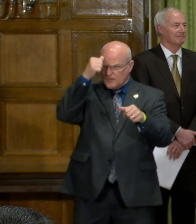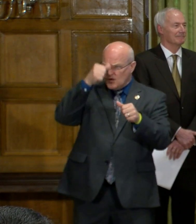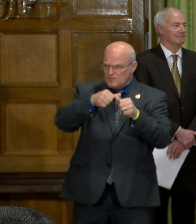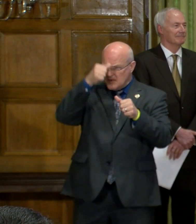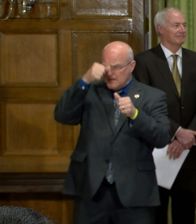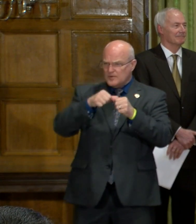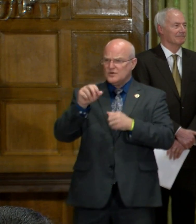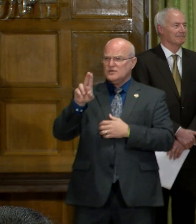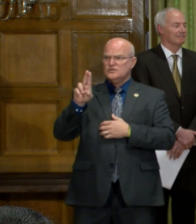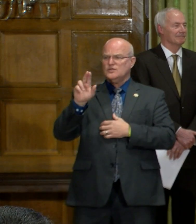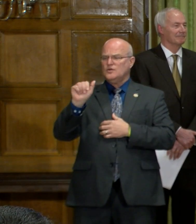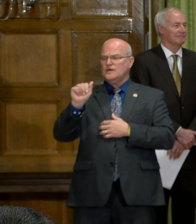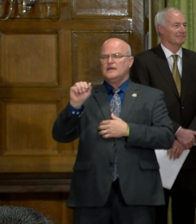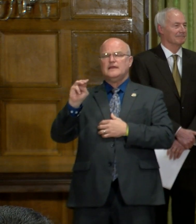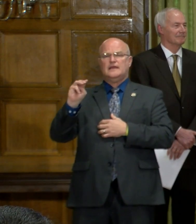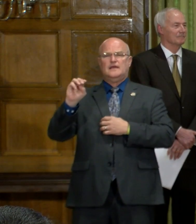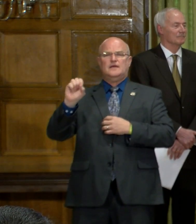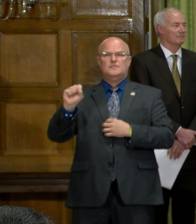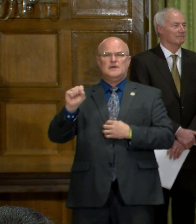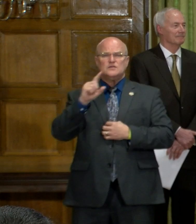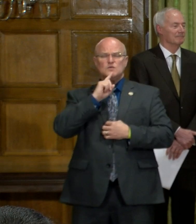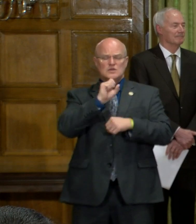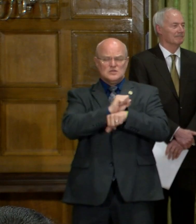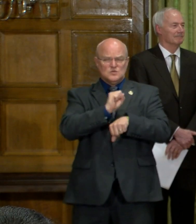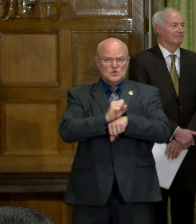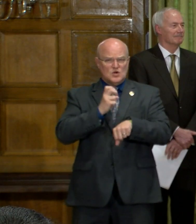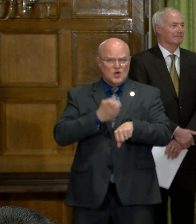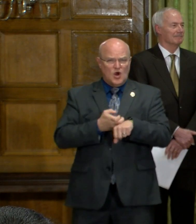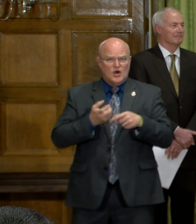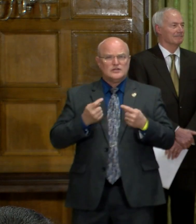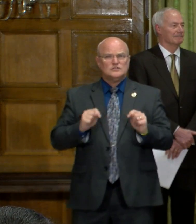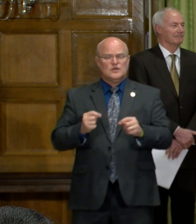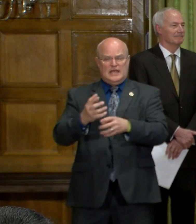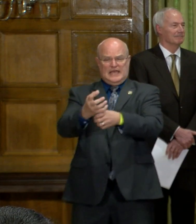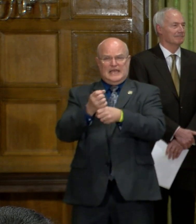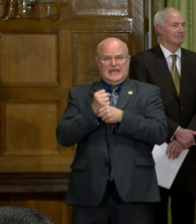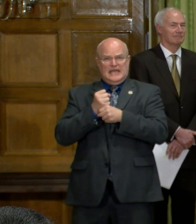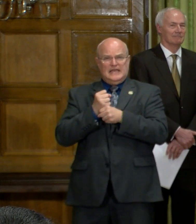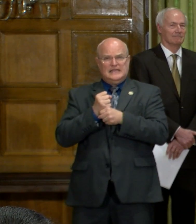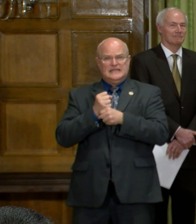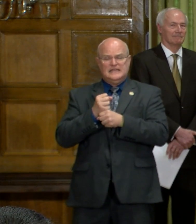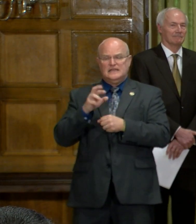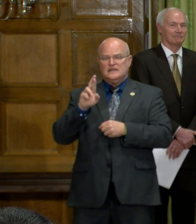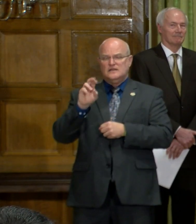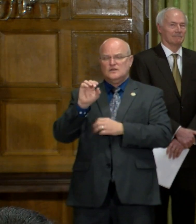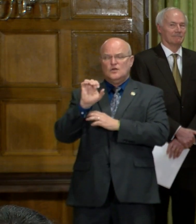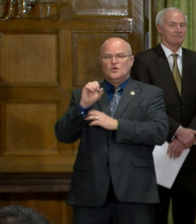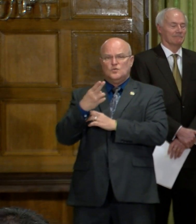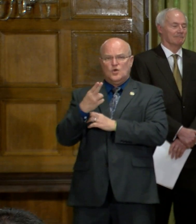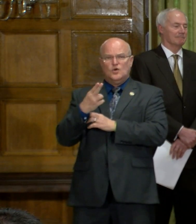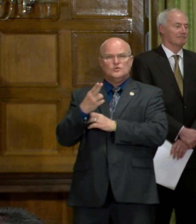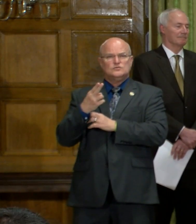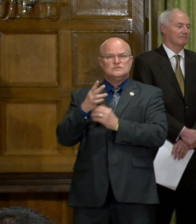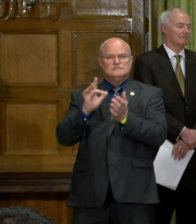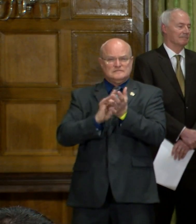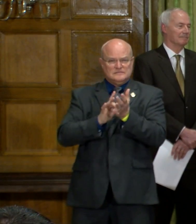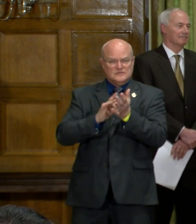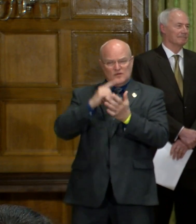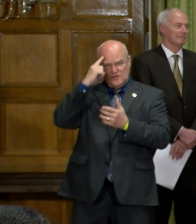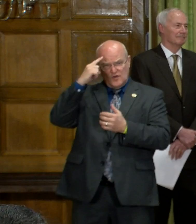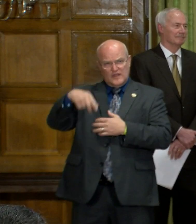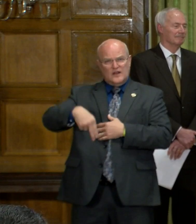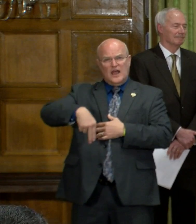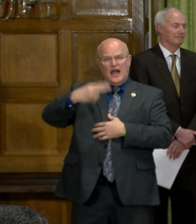remember UAMS really worked hard to try and get Roche reagents for their high